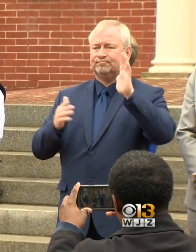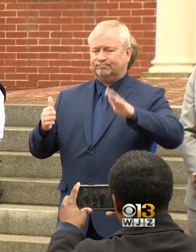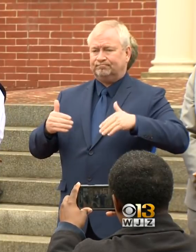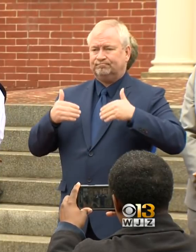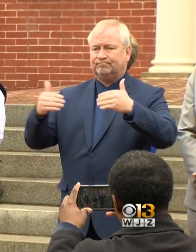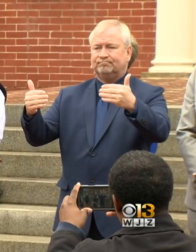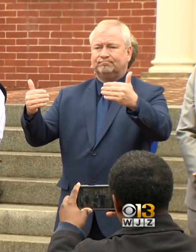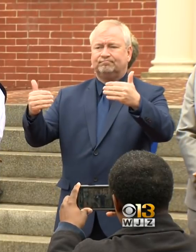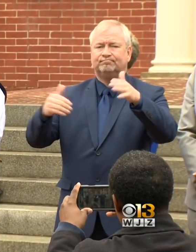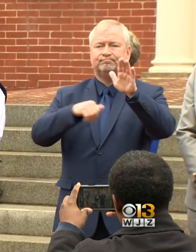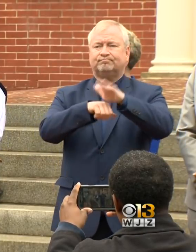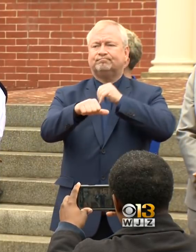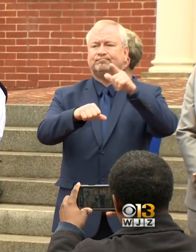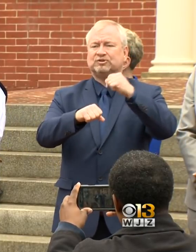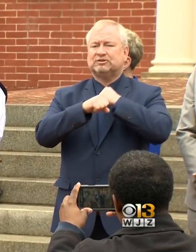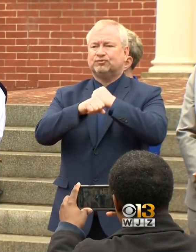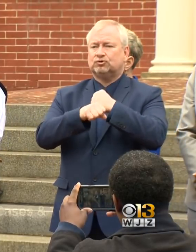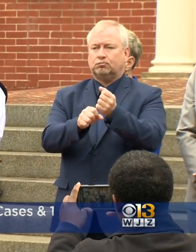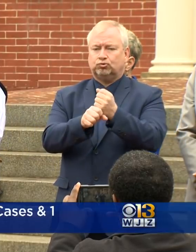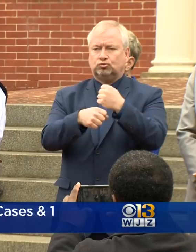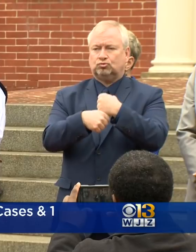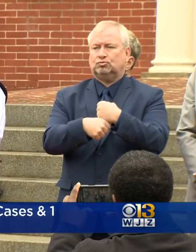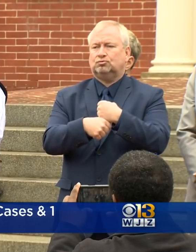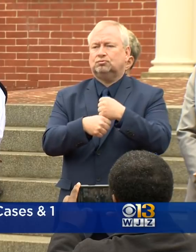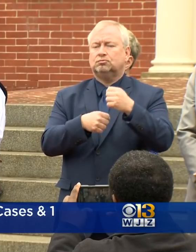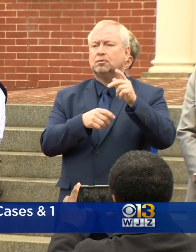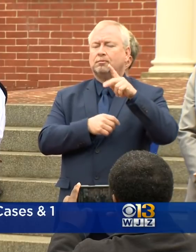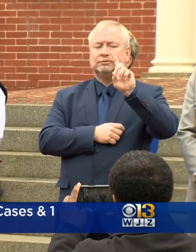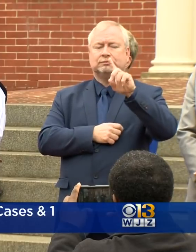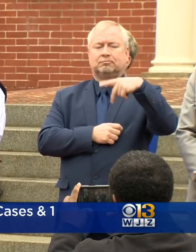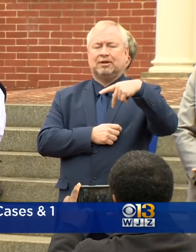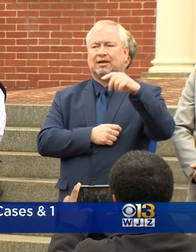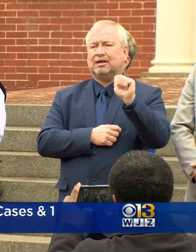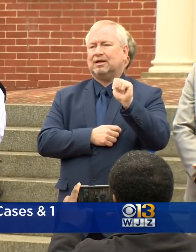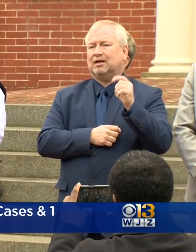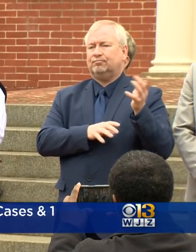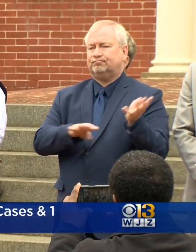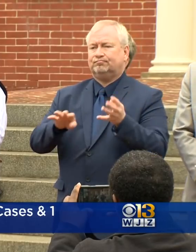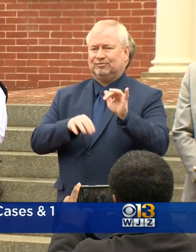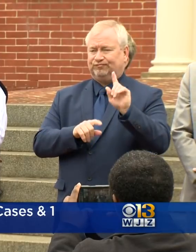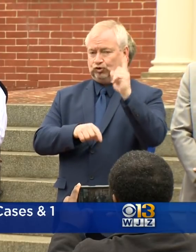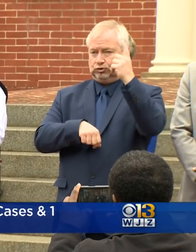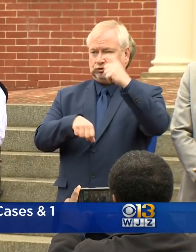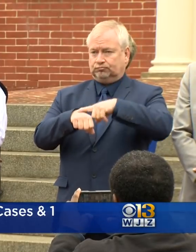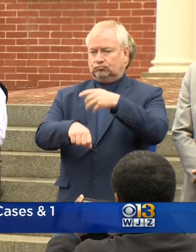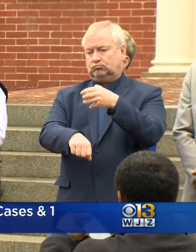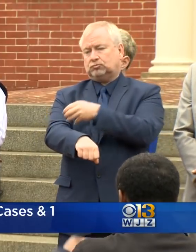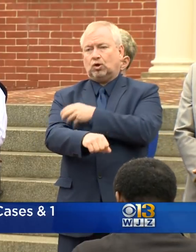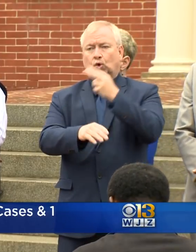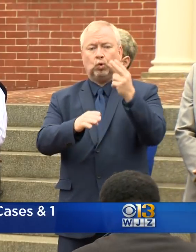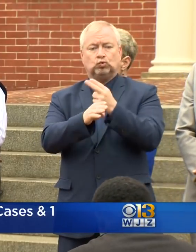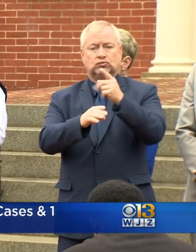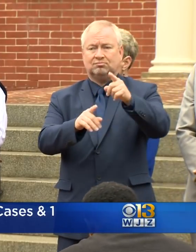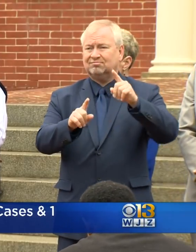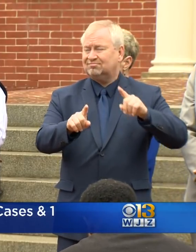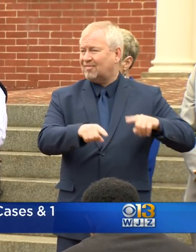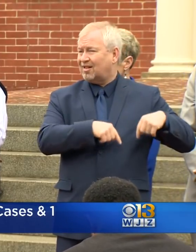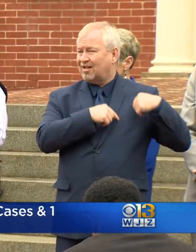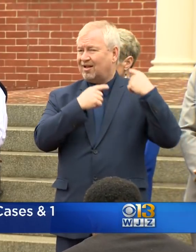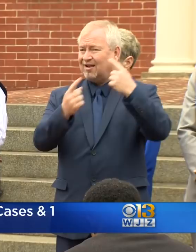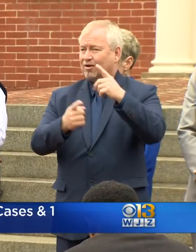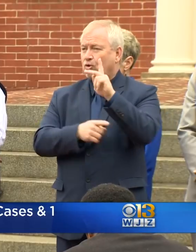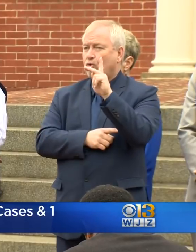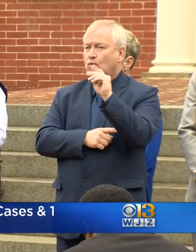Production Act, the first time this power has been used since the Korean War, which gives the president